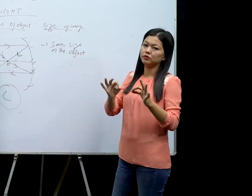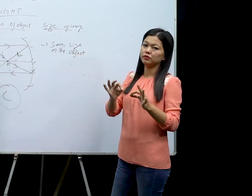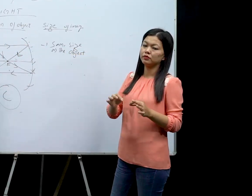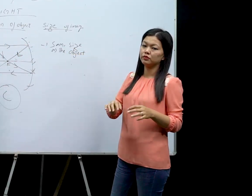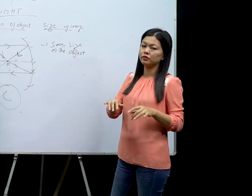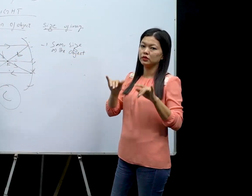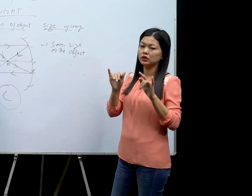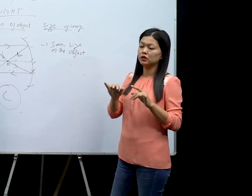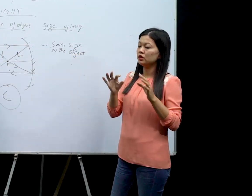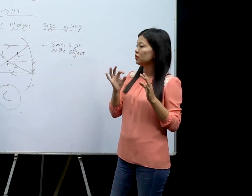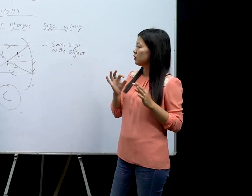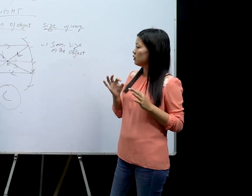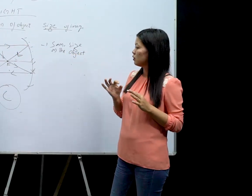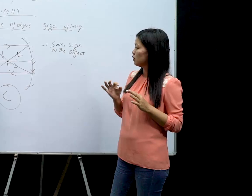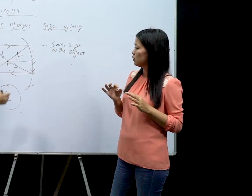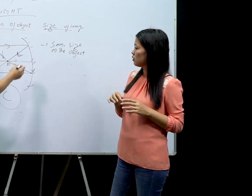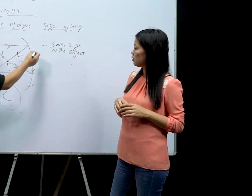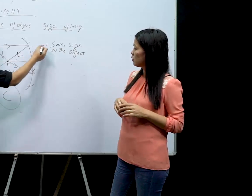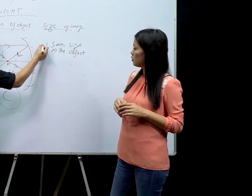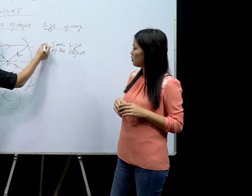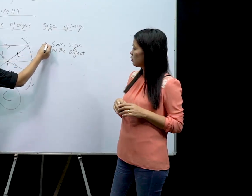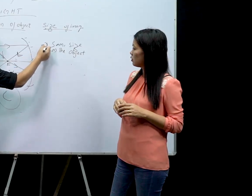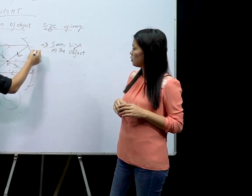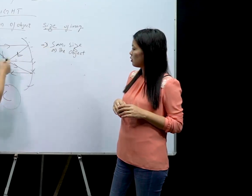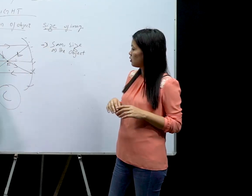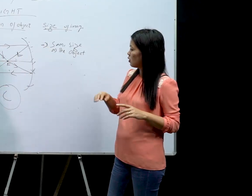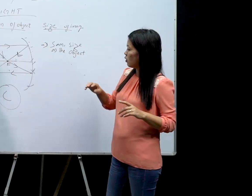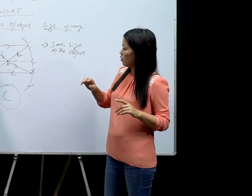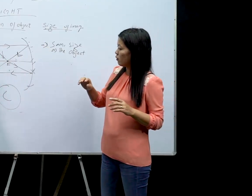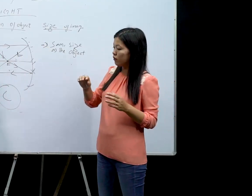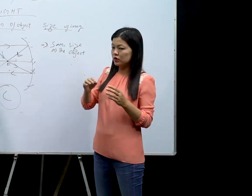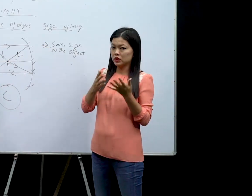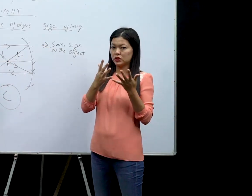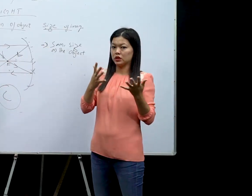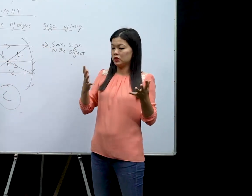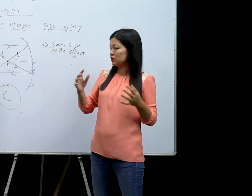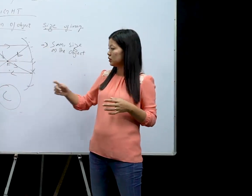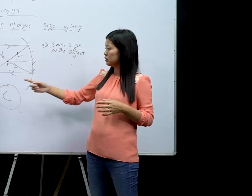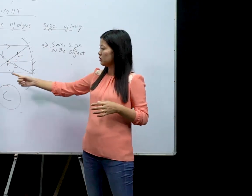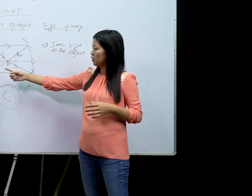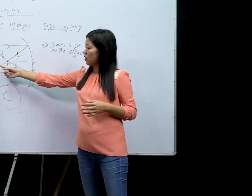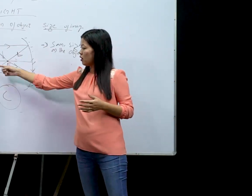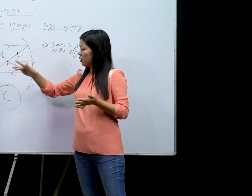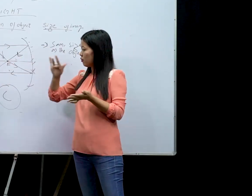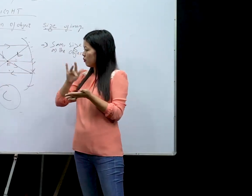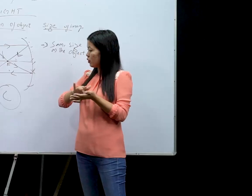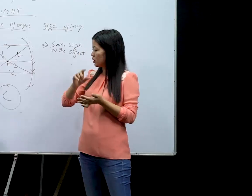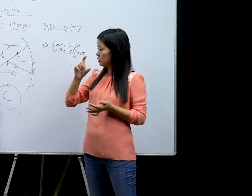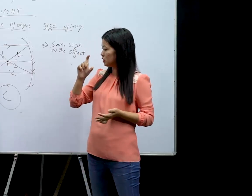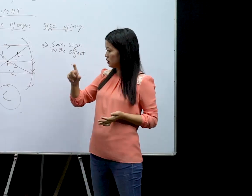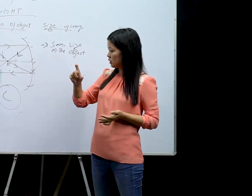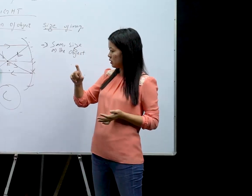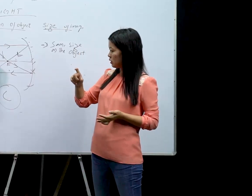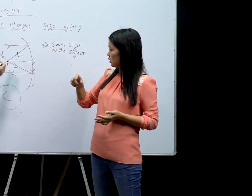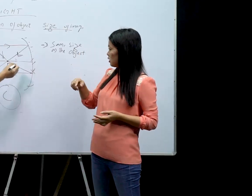Clear? And now see, the object is where? The object is at C, right? So where did we get the image? The image is